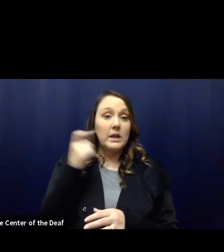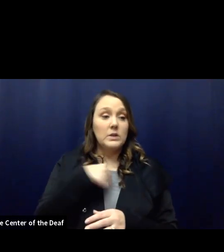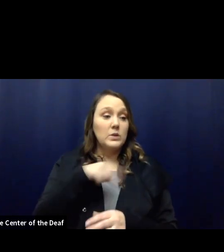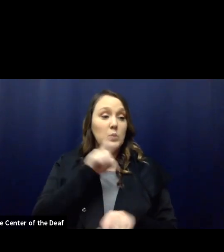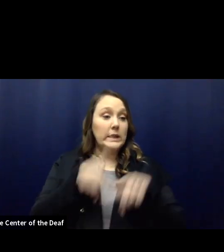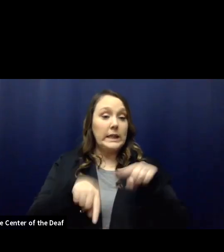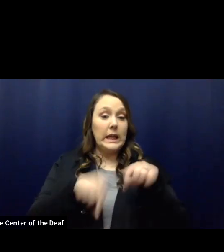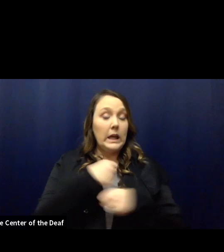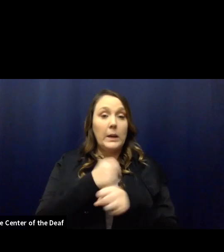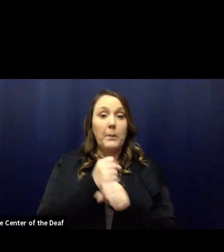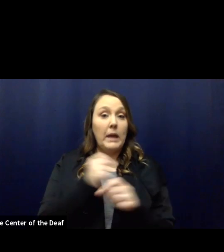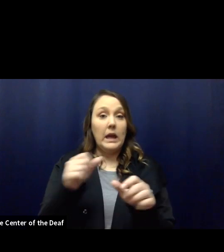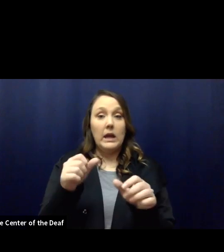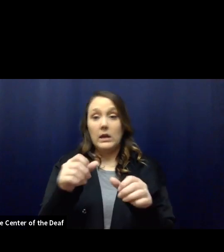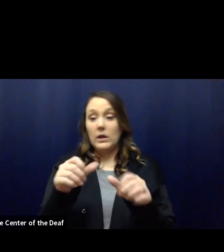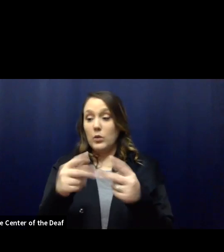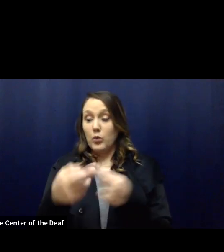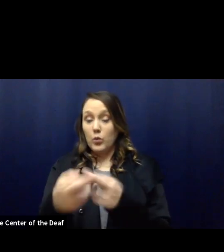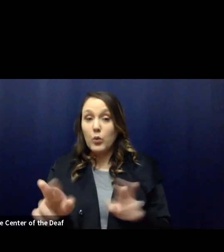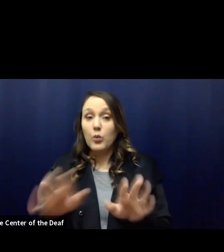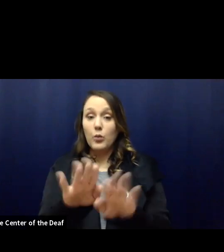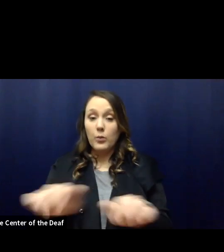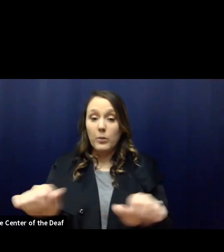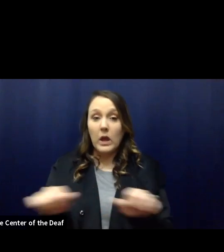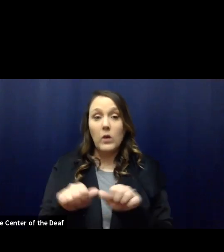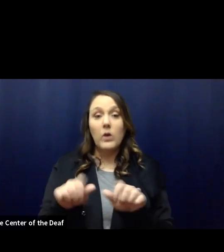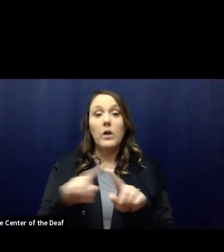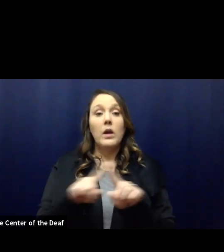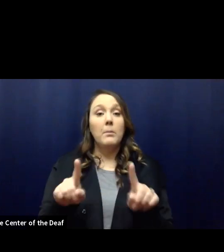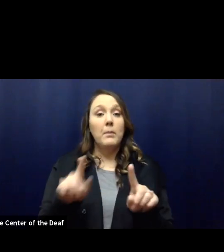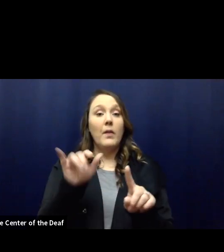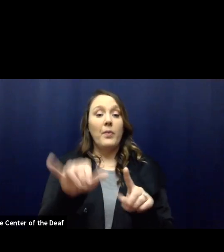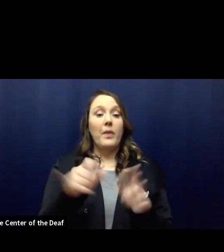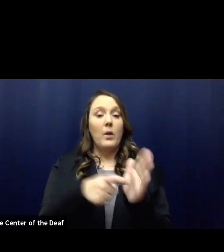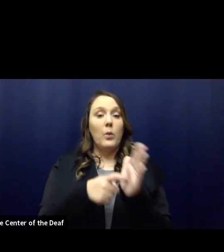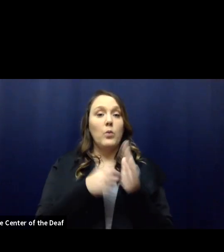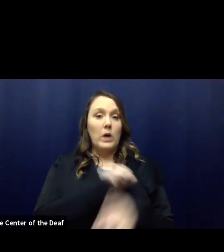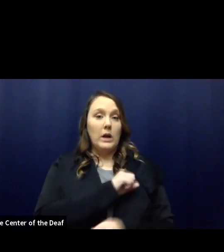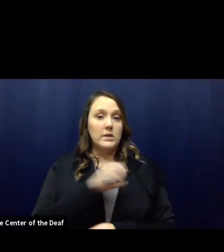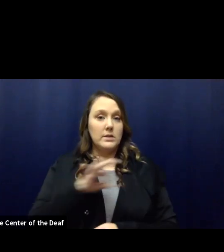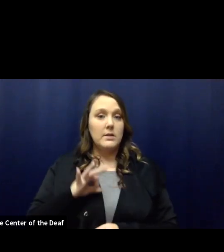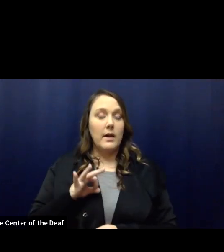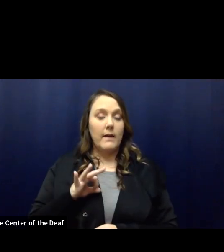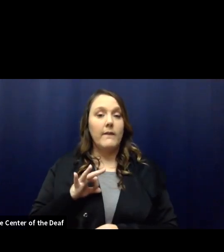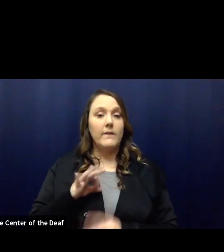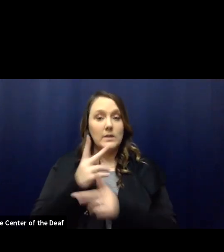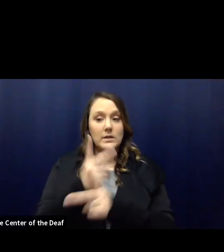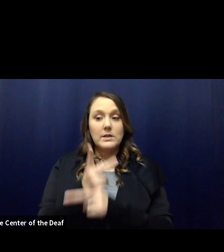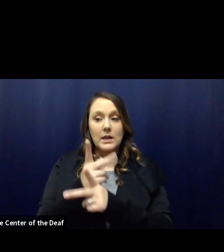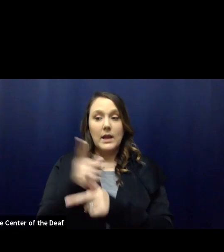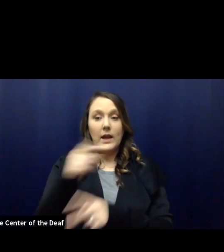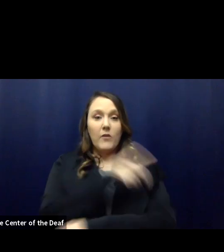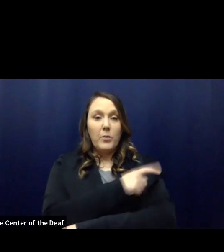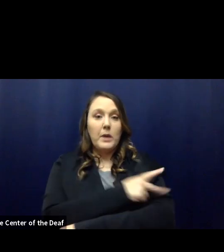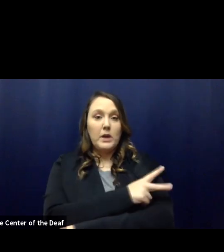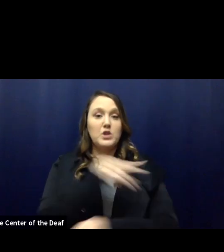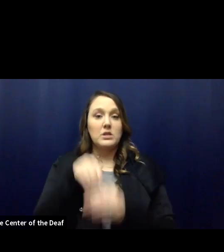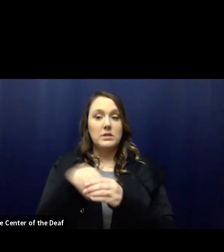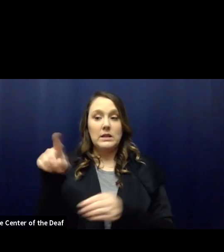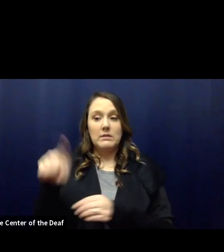but creating space also requires the need for staffing to take care of the patients in those